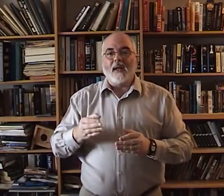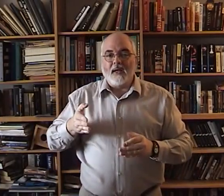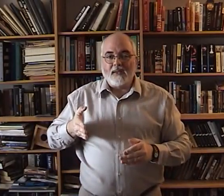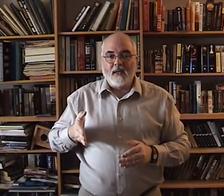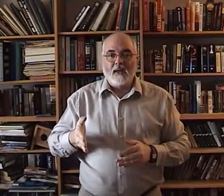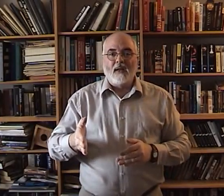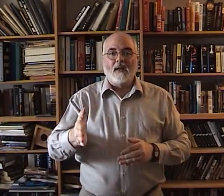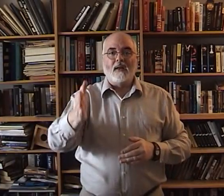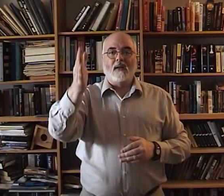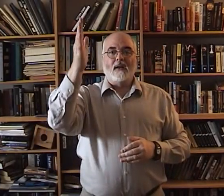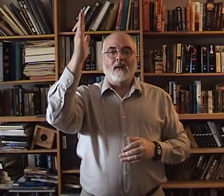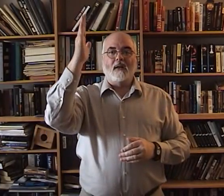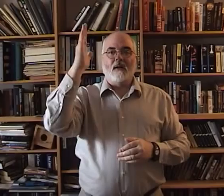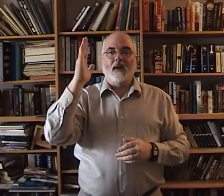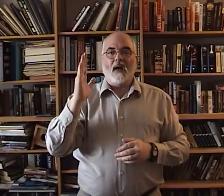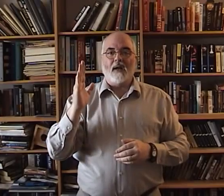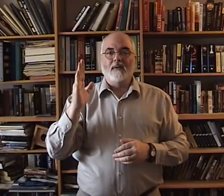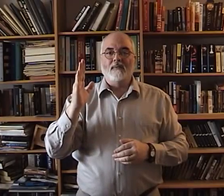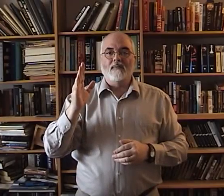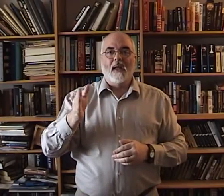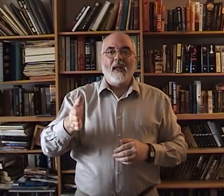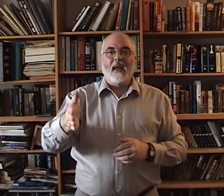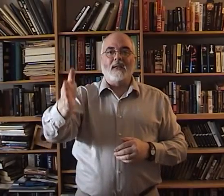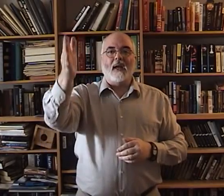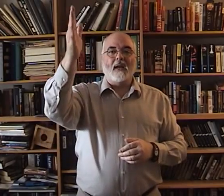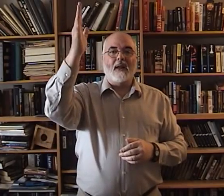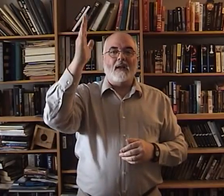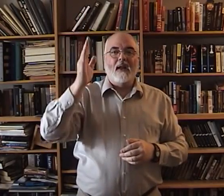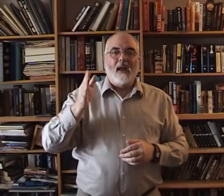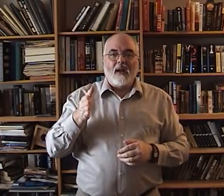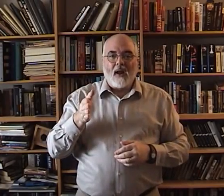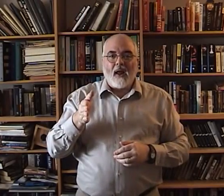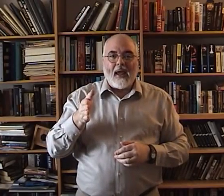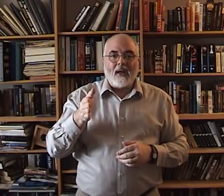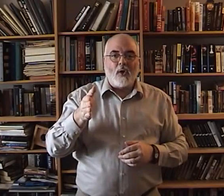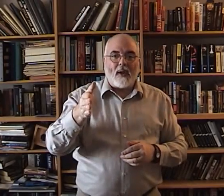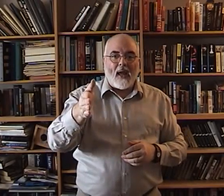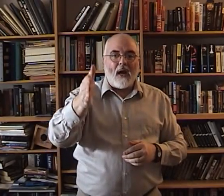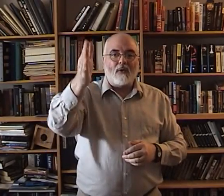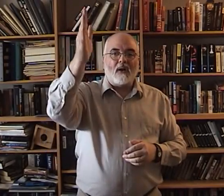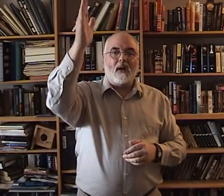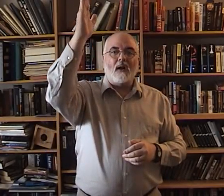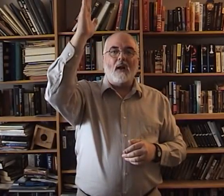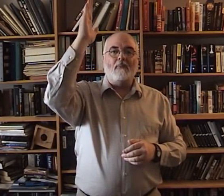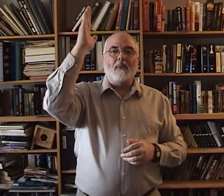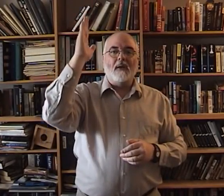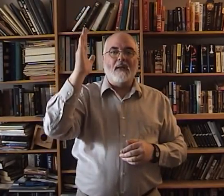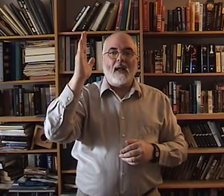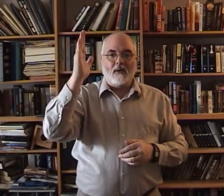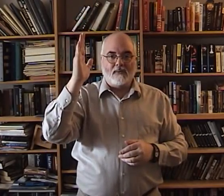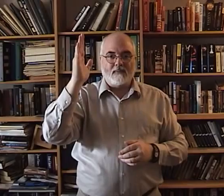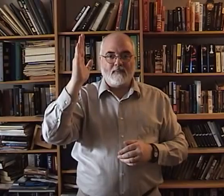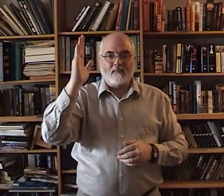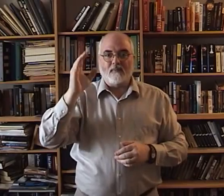is God. It's kind of that hand going out, up, and down.